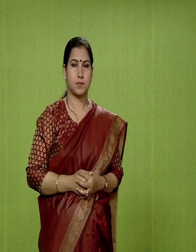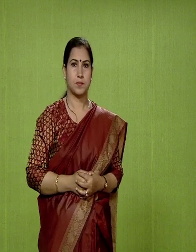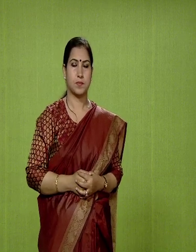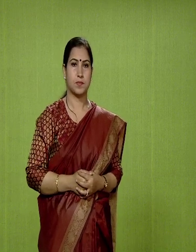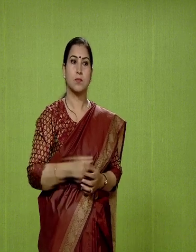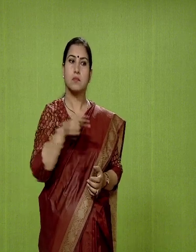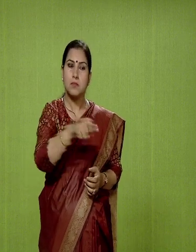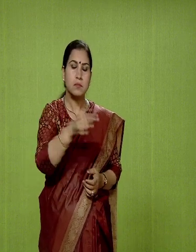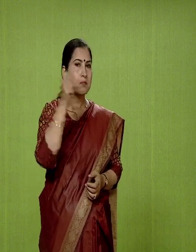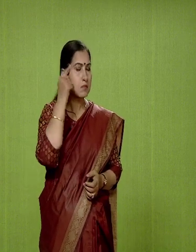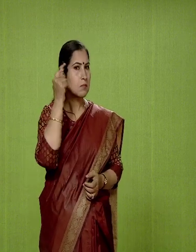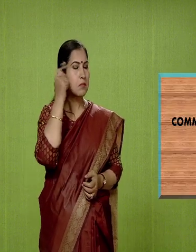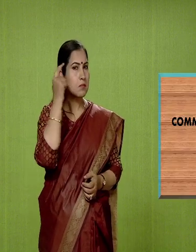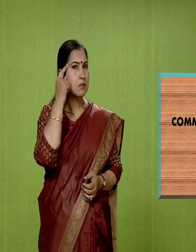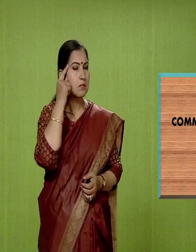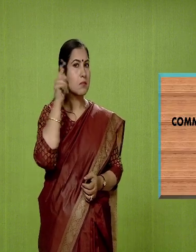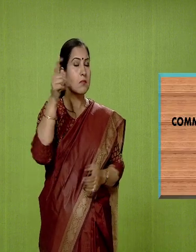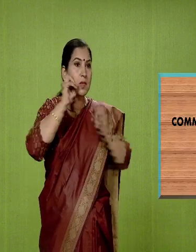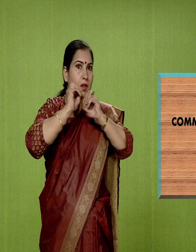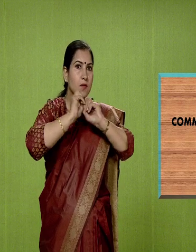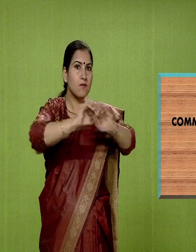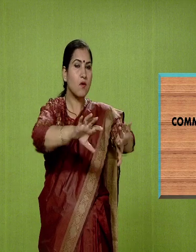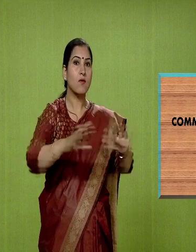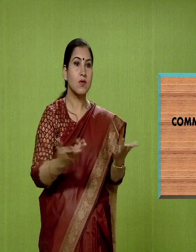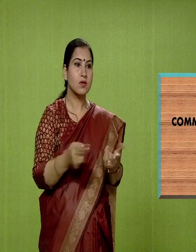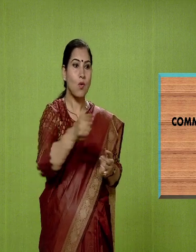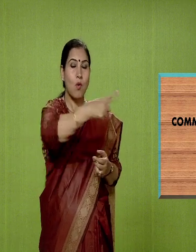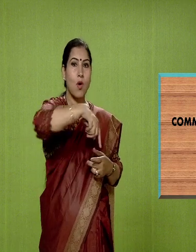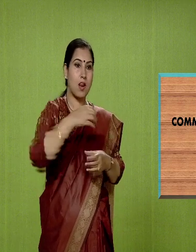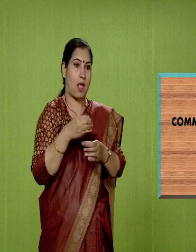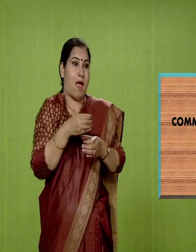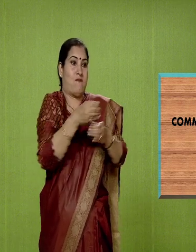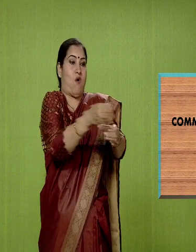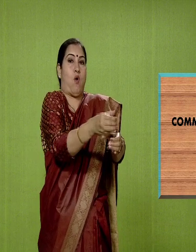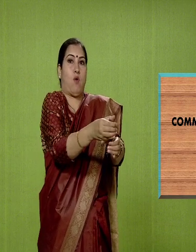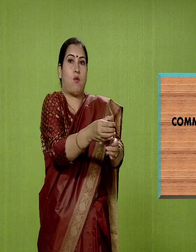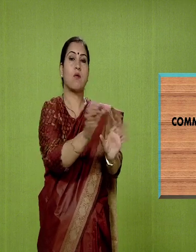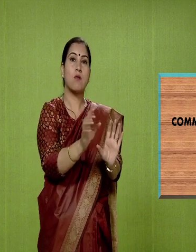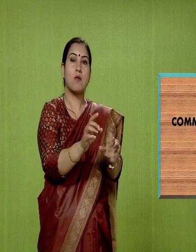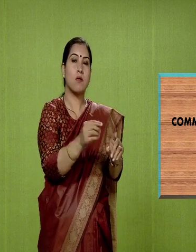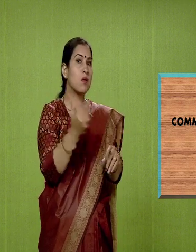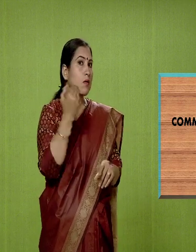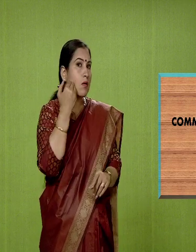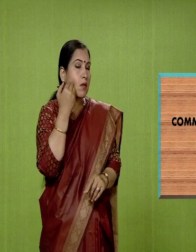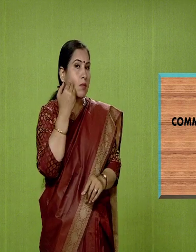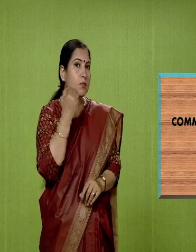To do this, they declared the communal awards in the year